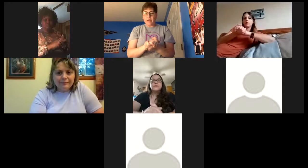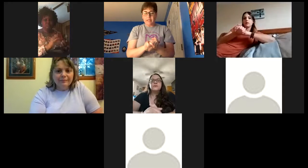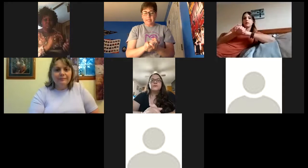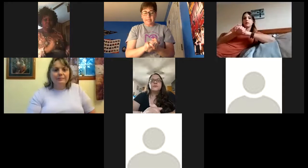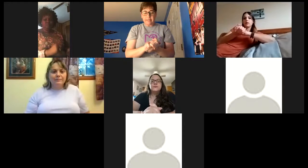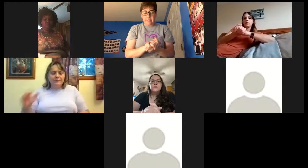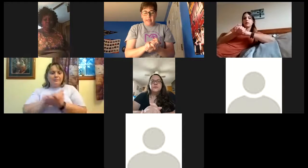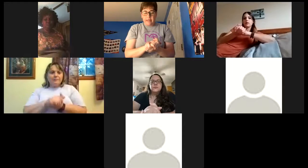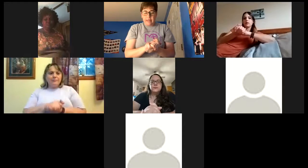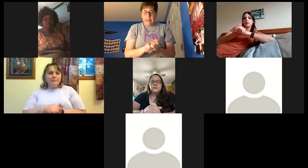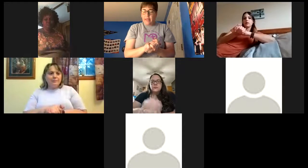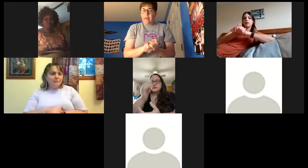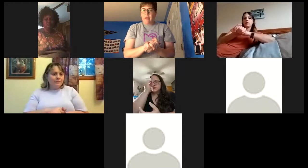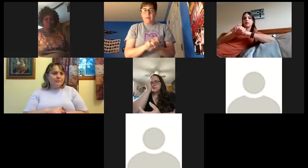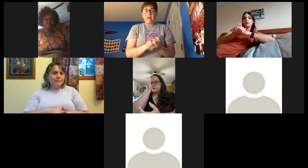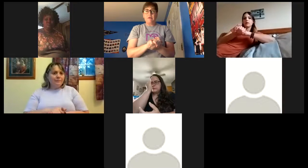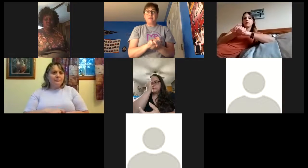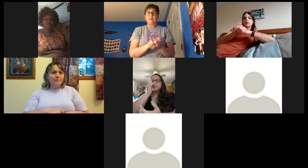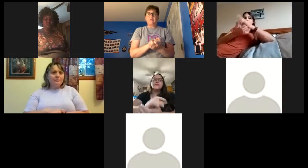All right. And